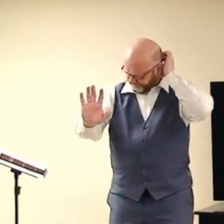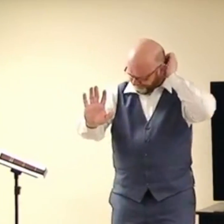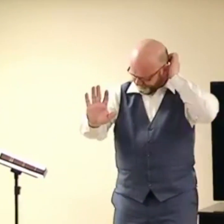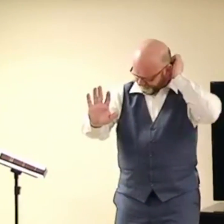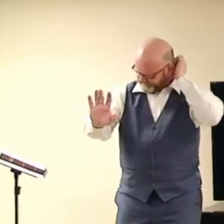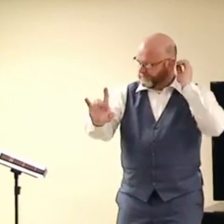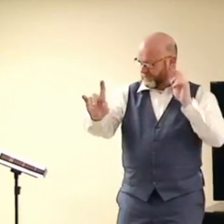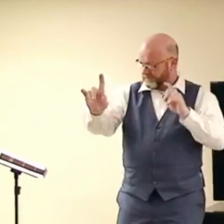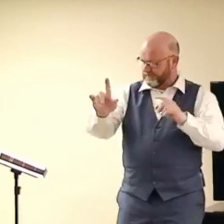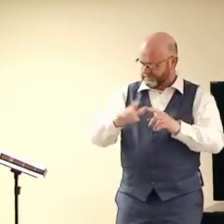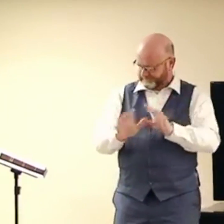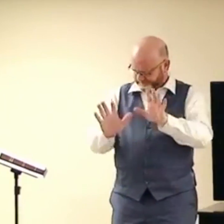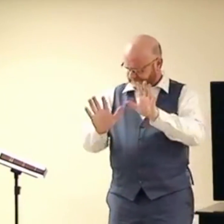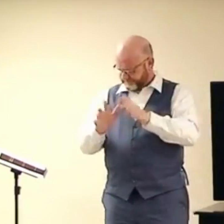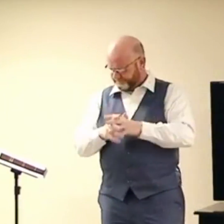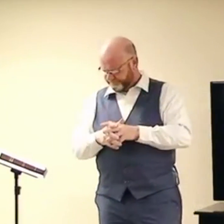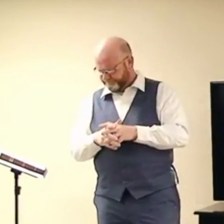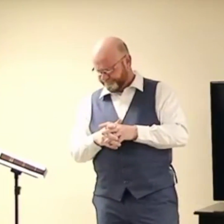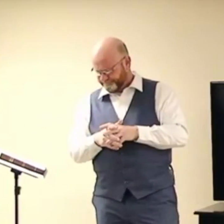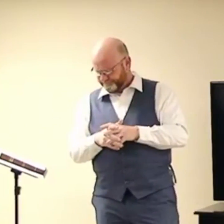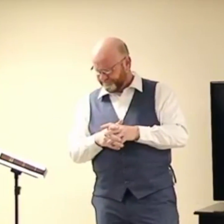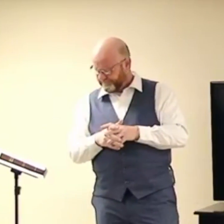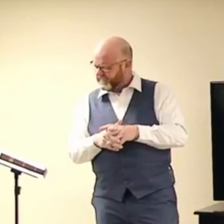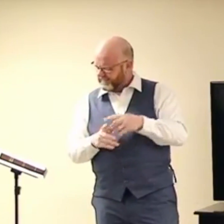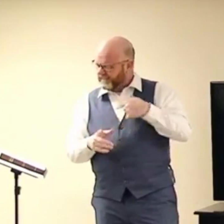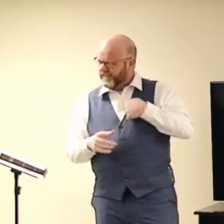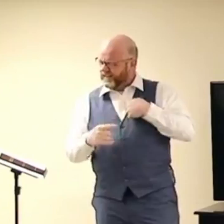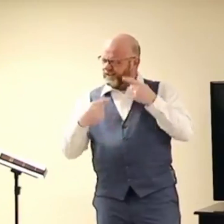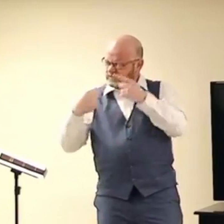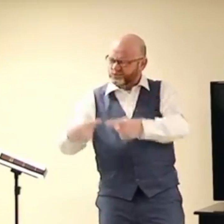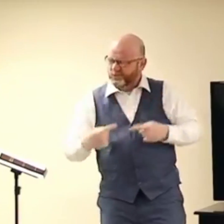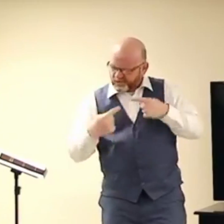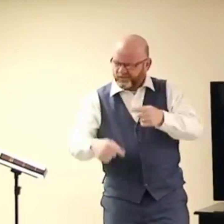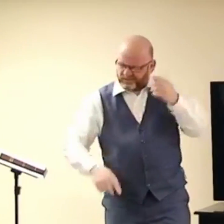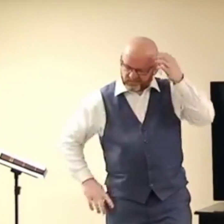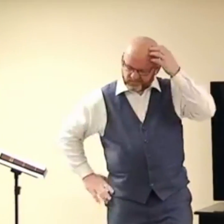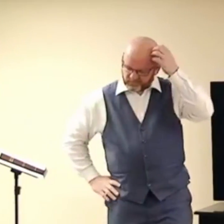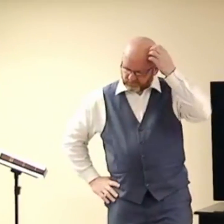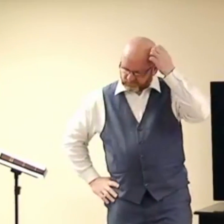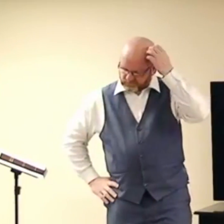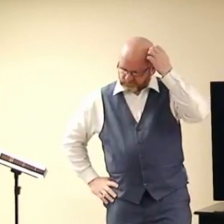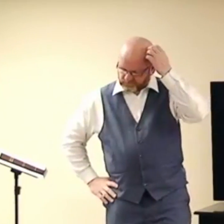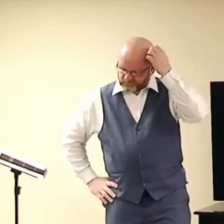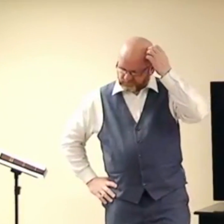Wait a minute. Just pause, please. I struggle.